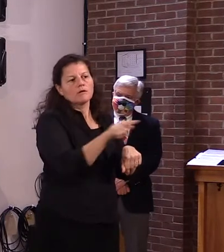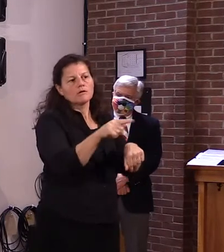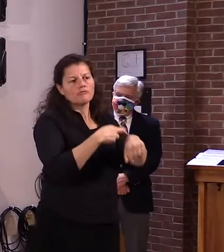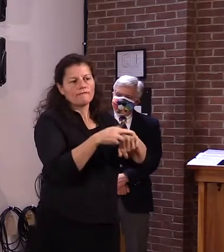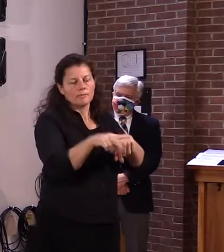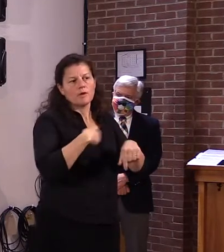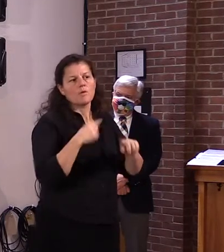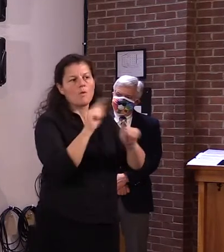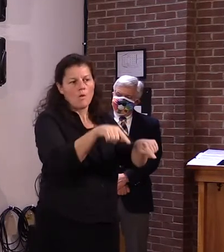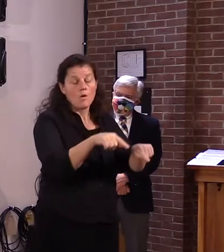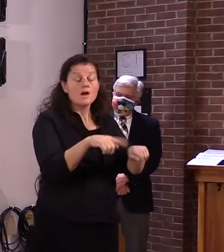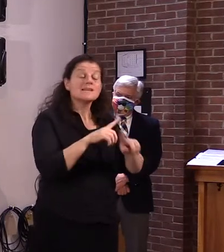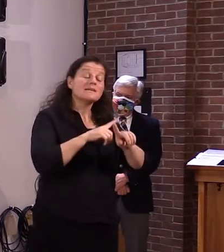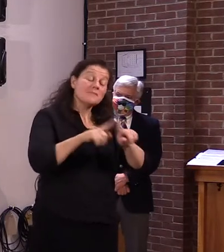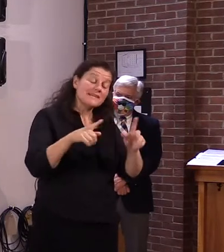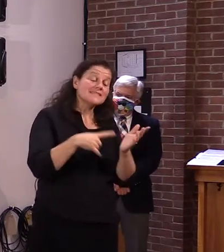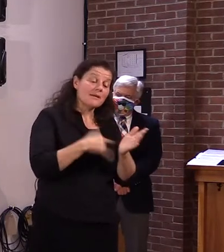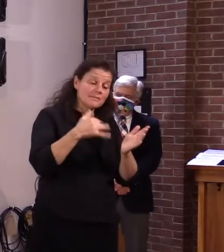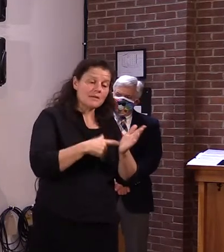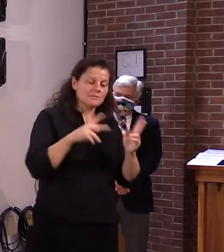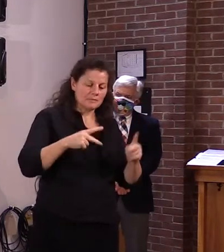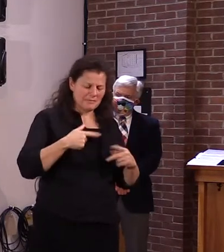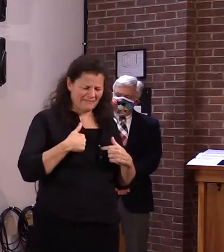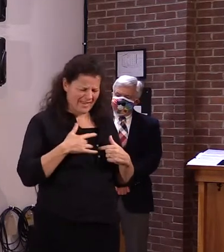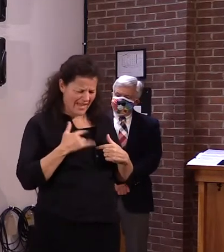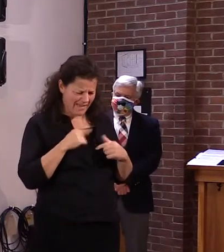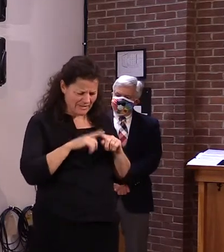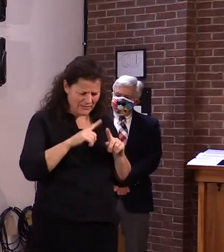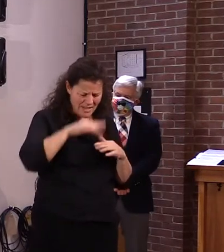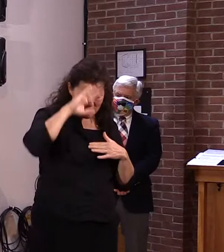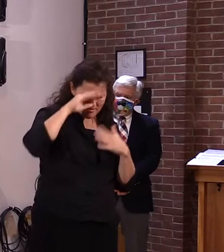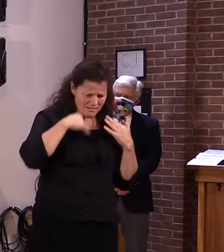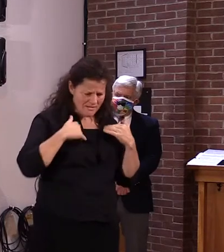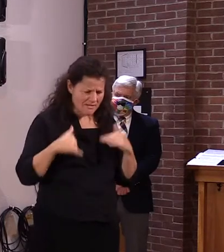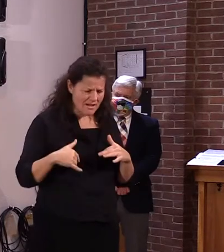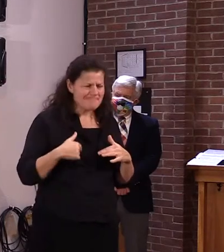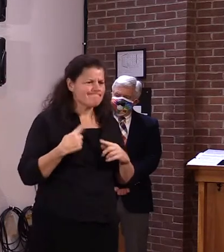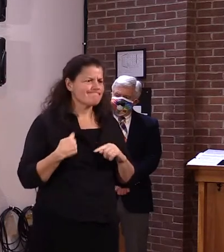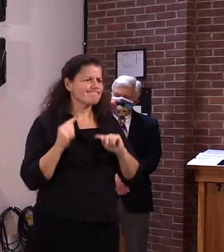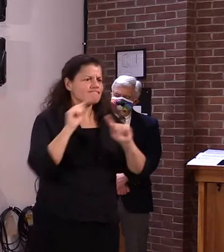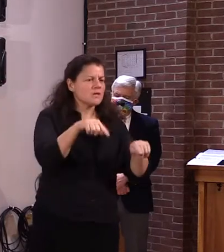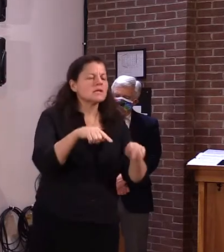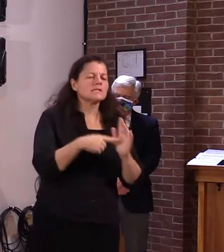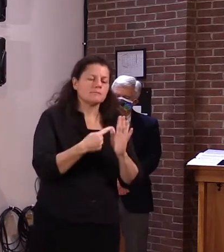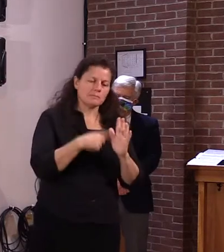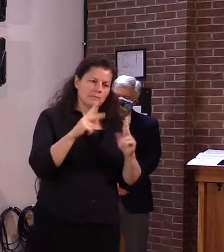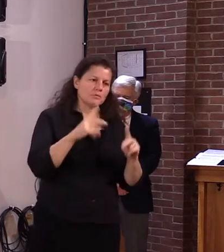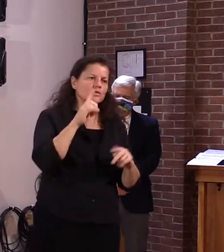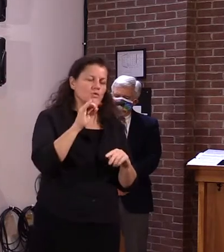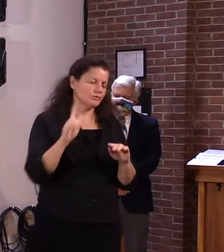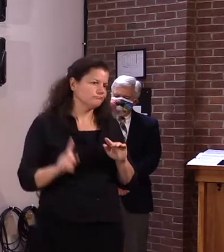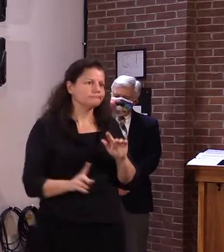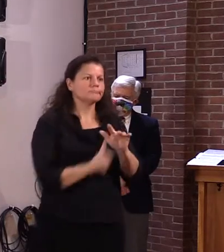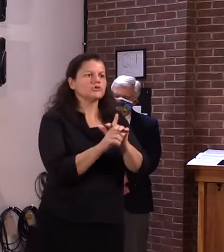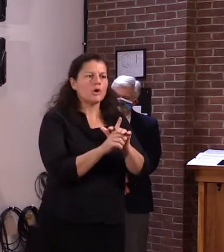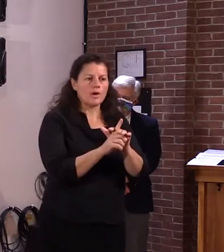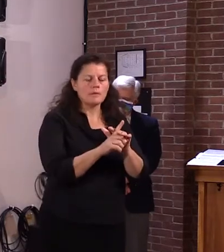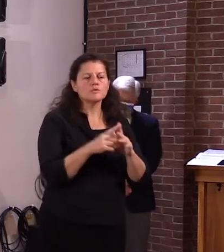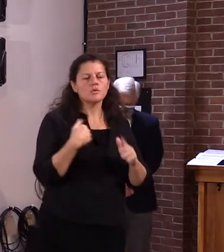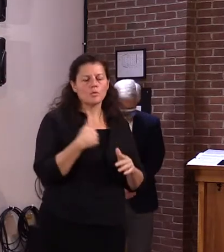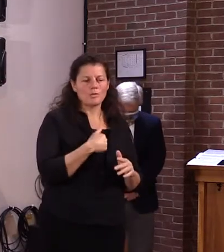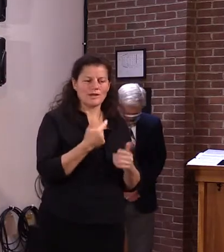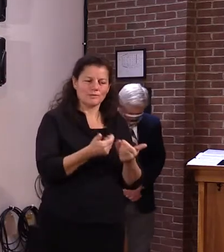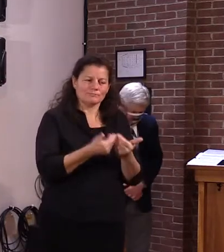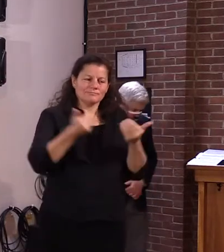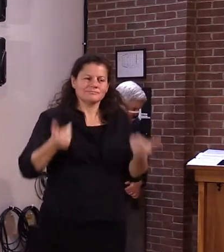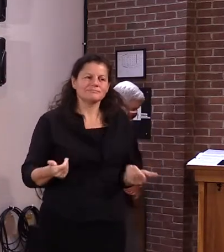symptomatic people do show up, and we certainly try to make accommodations for that and keep them